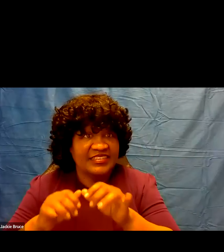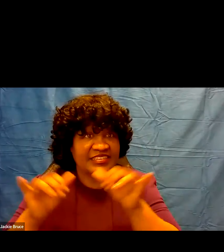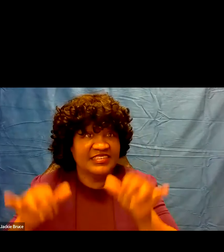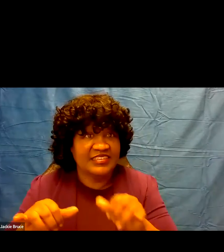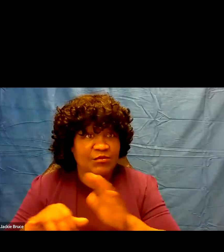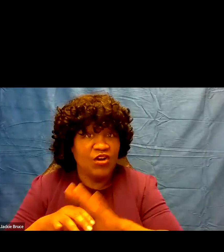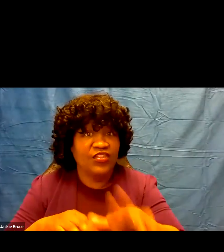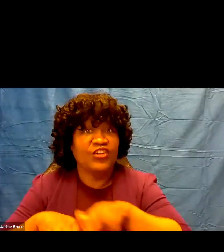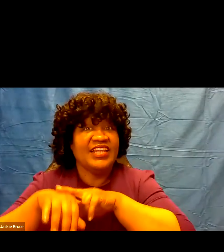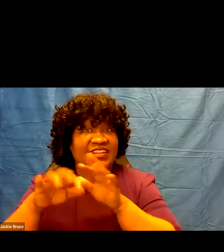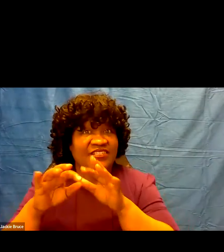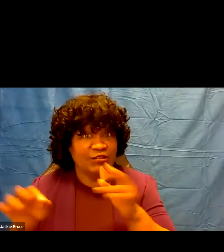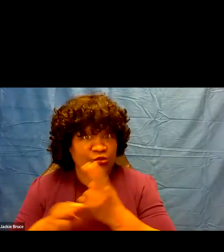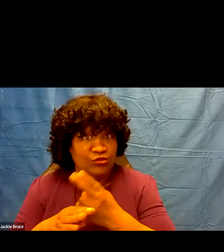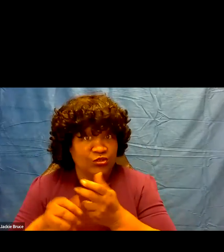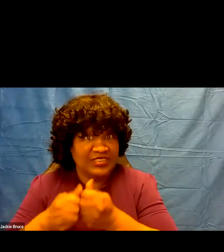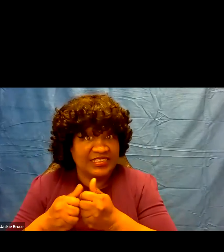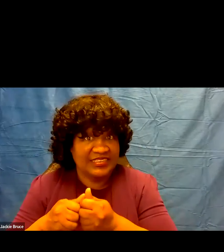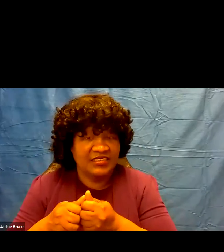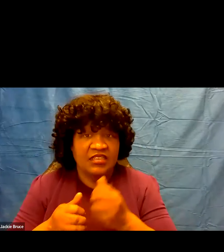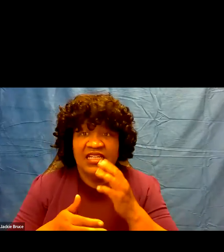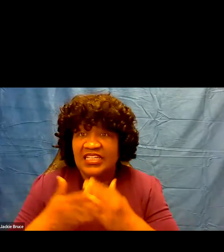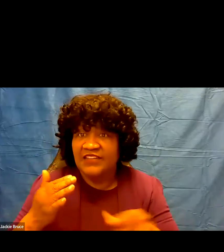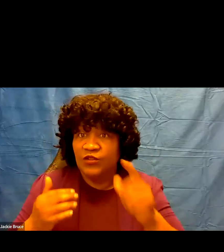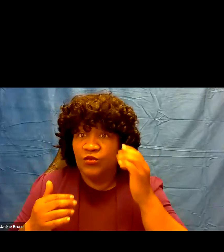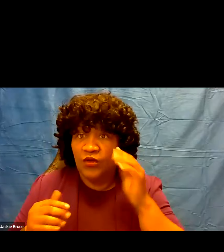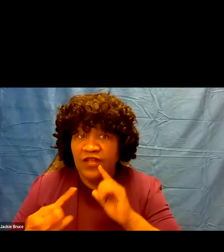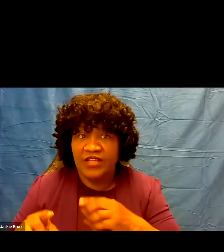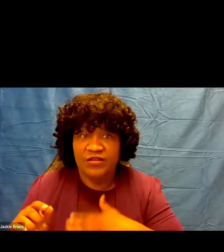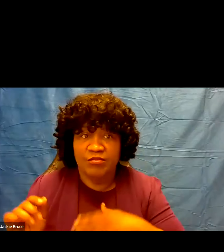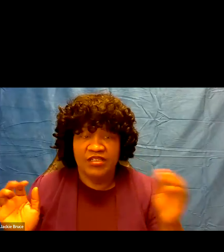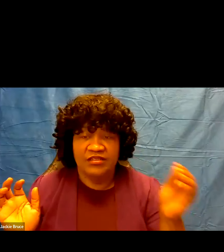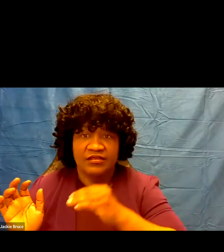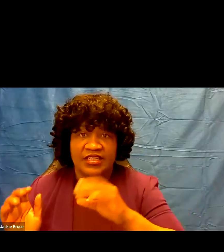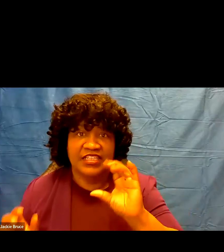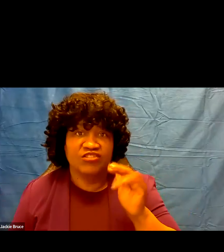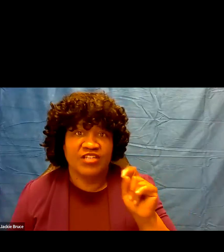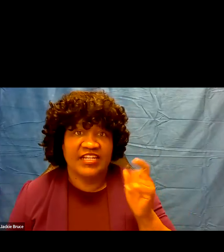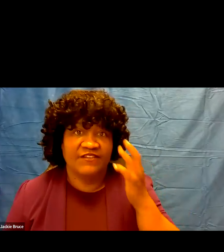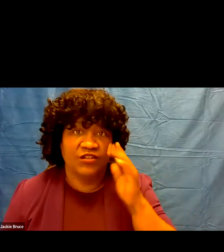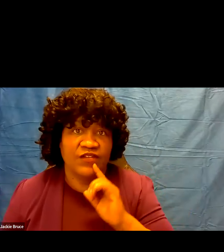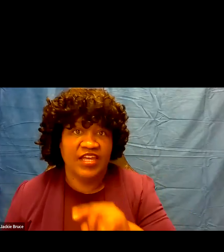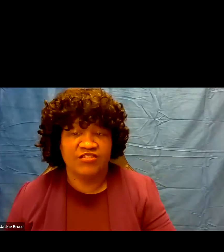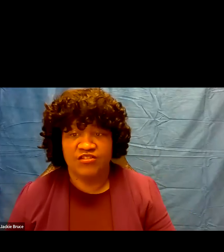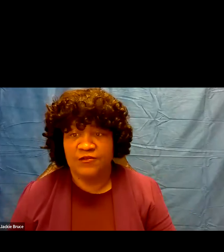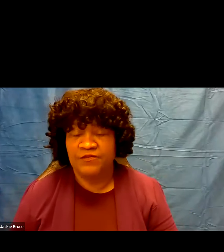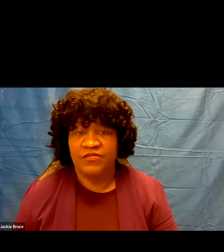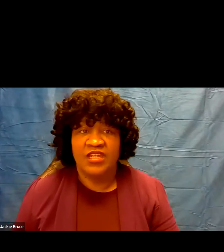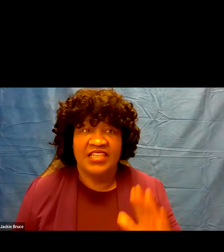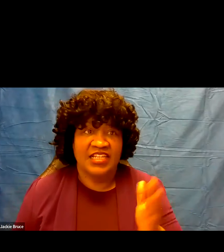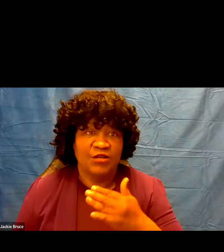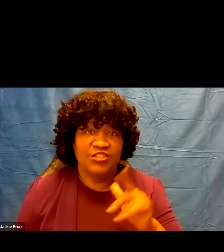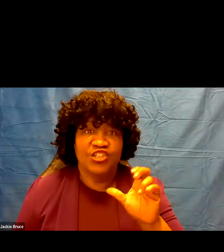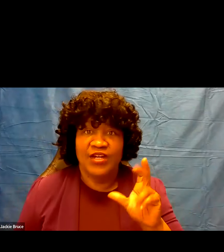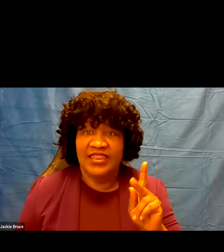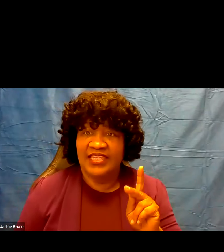their native language? So again, if someone knows the answer to that, please do throw that in the chat. I'm going to share a link to a